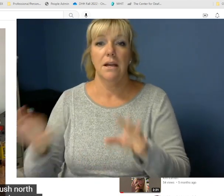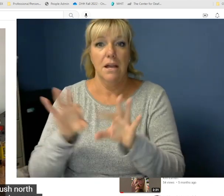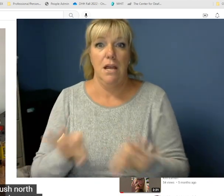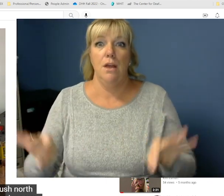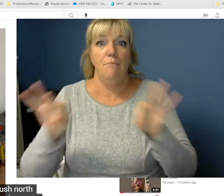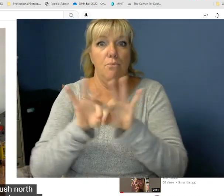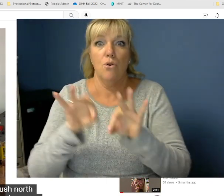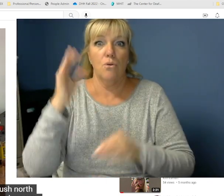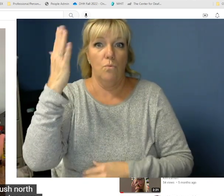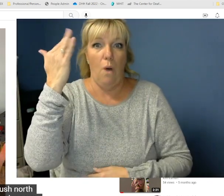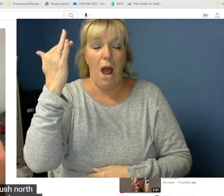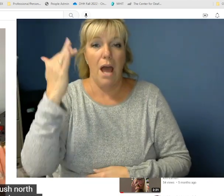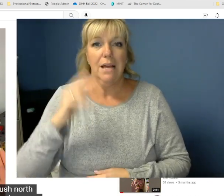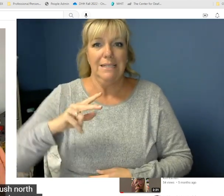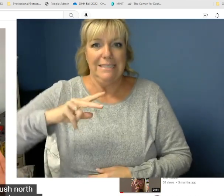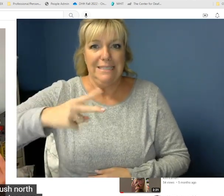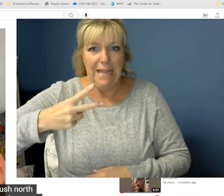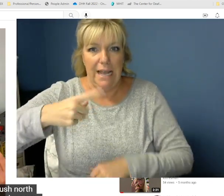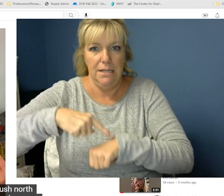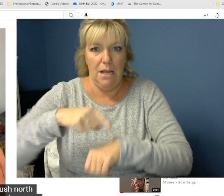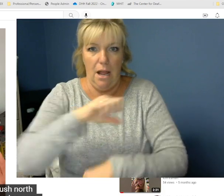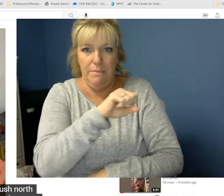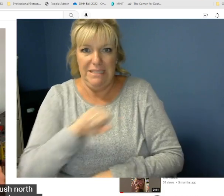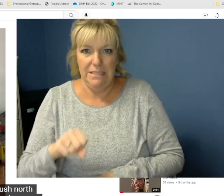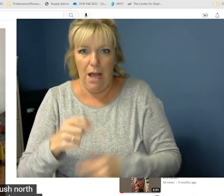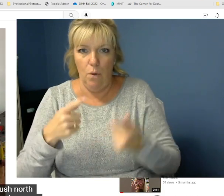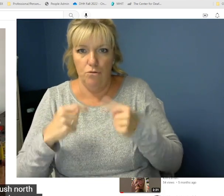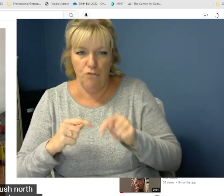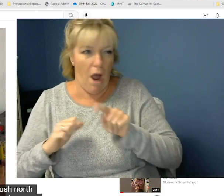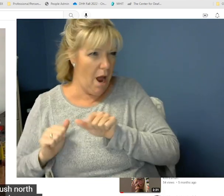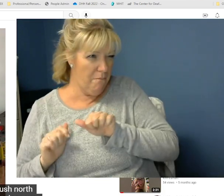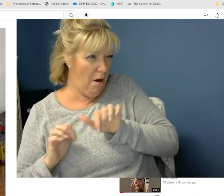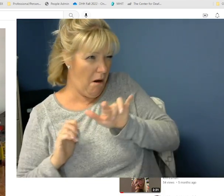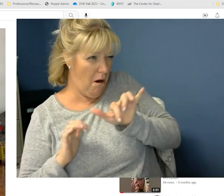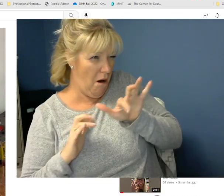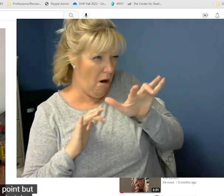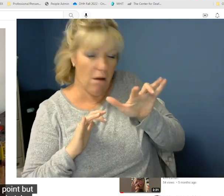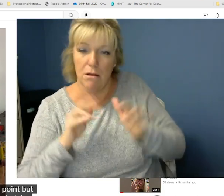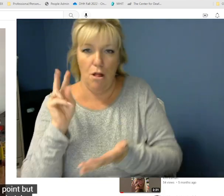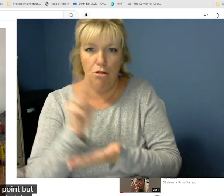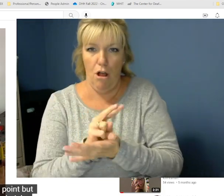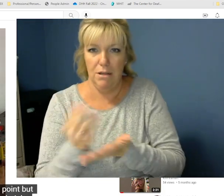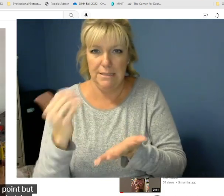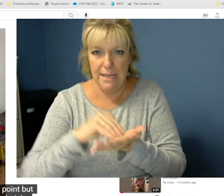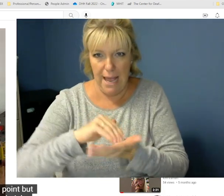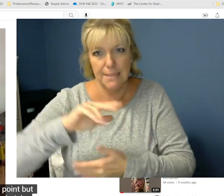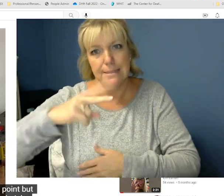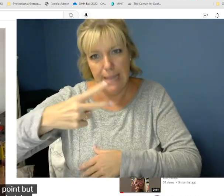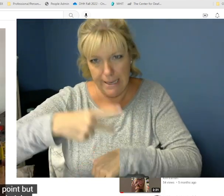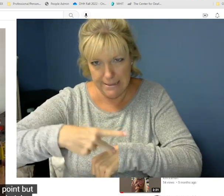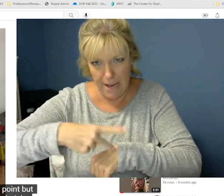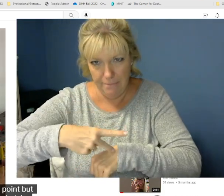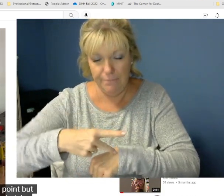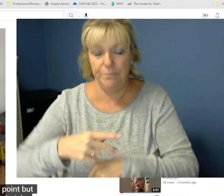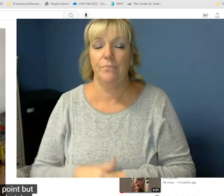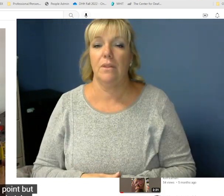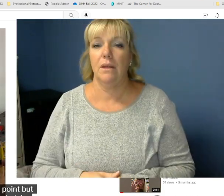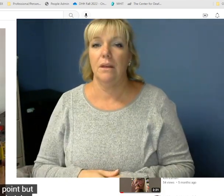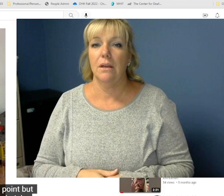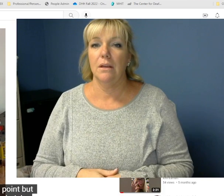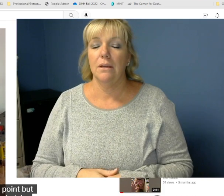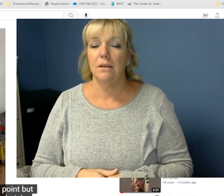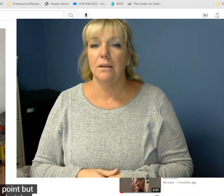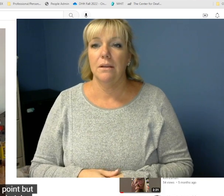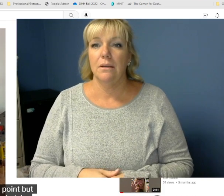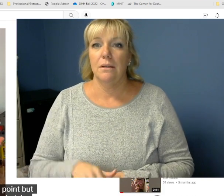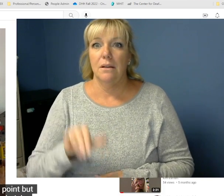tries to push north and the second time that they're going to lose. And, we see it as a turning point, but of course, right, we still